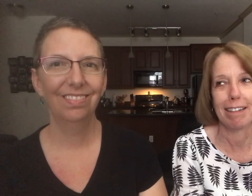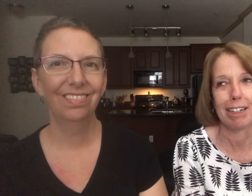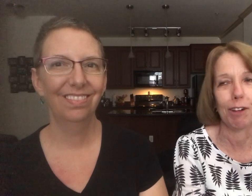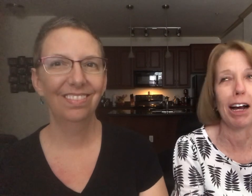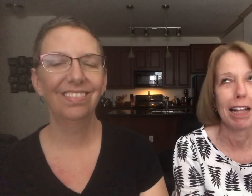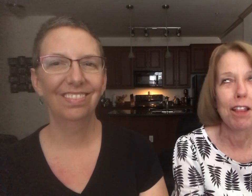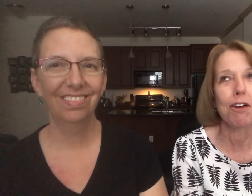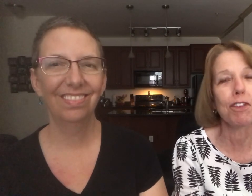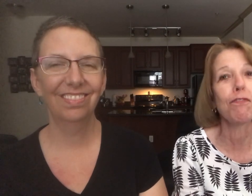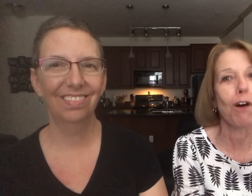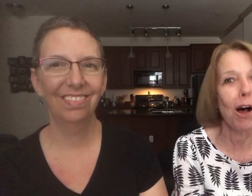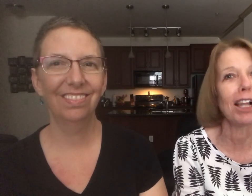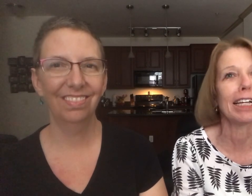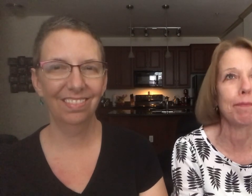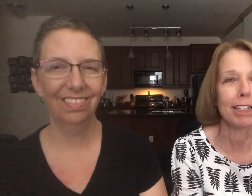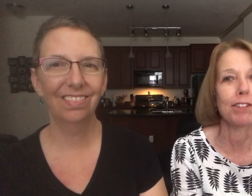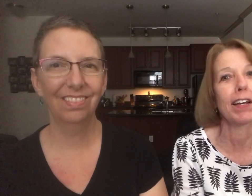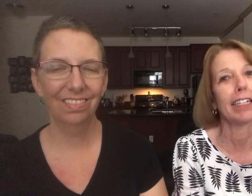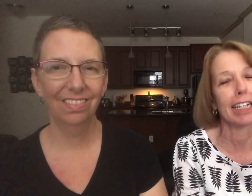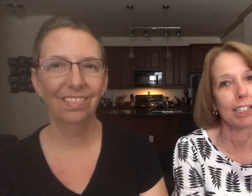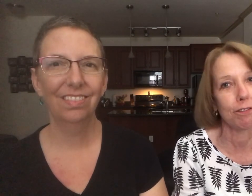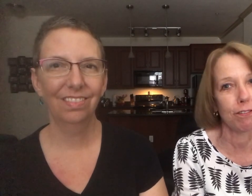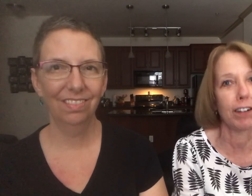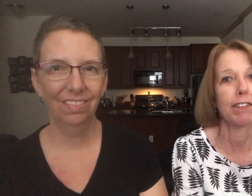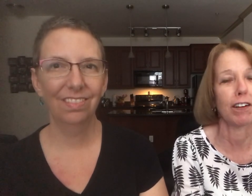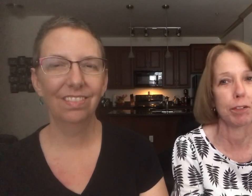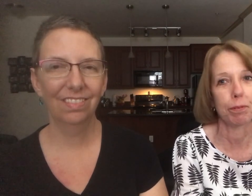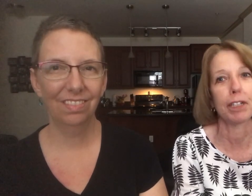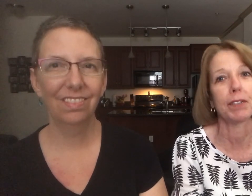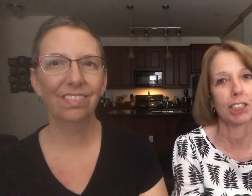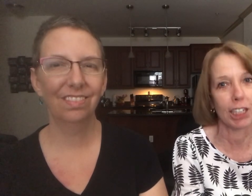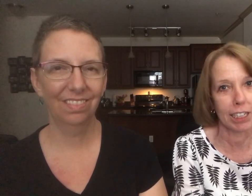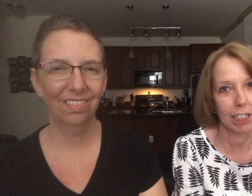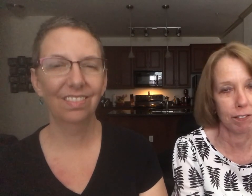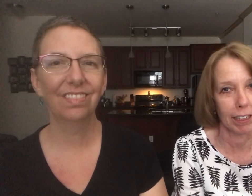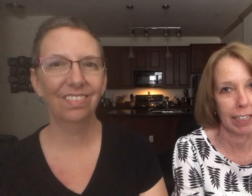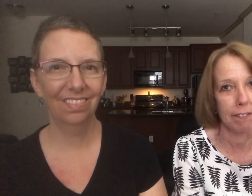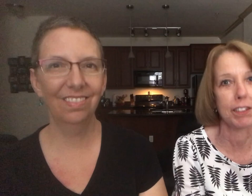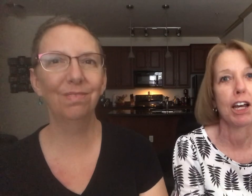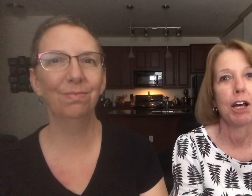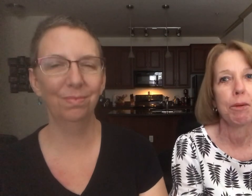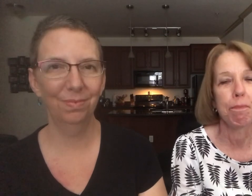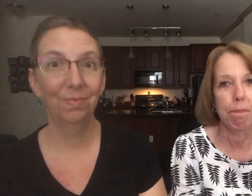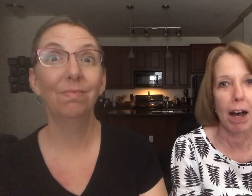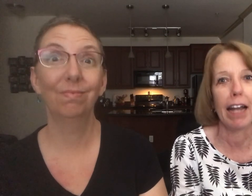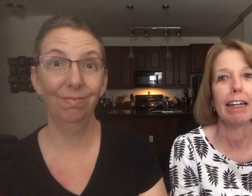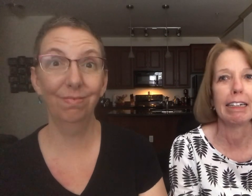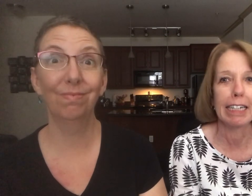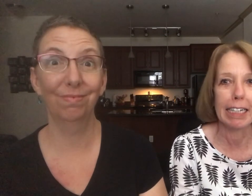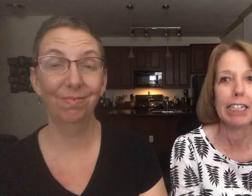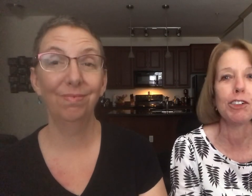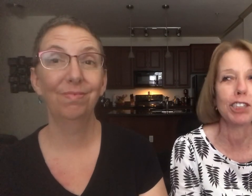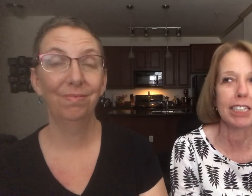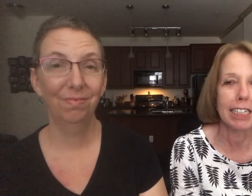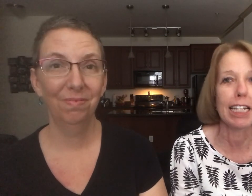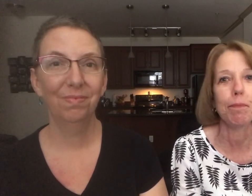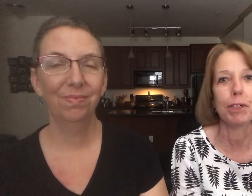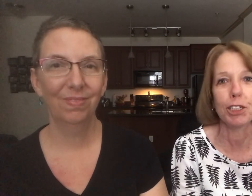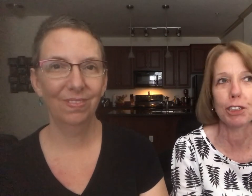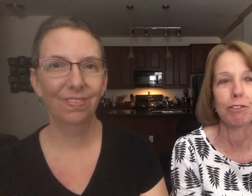you know, though the fall in Pennsylvania is very, very pretty with the changing of the leaves. Mm-hmm. But mm-hmm. here, just the temperature